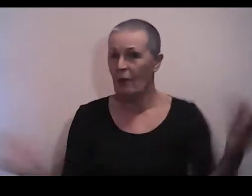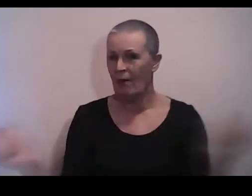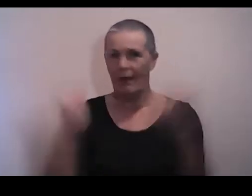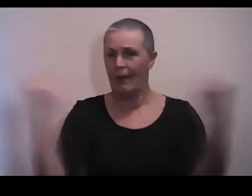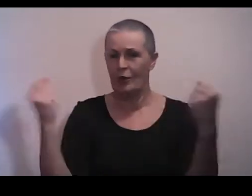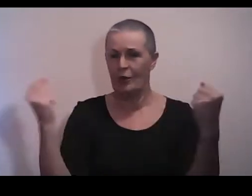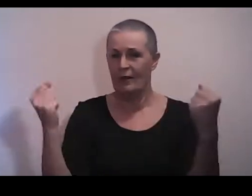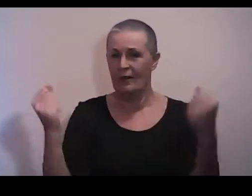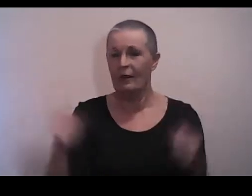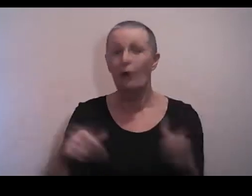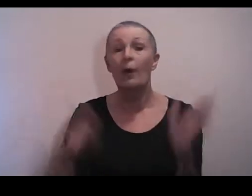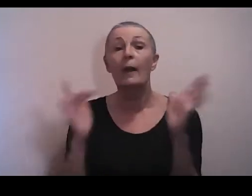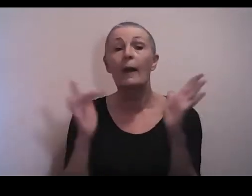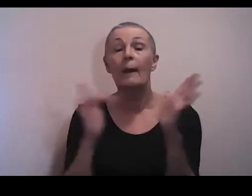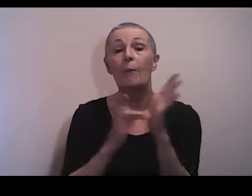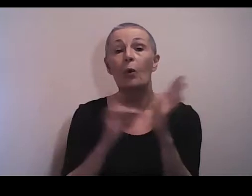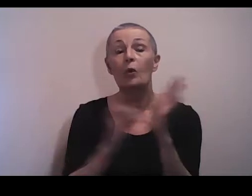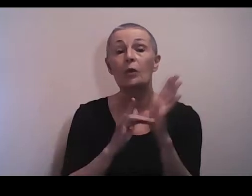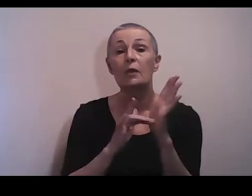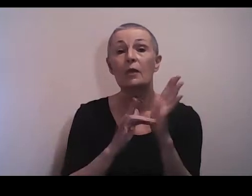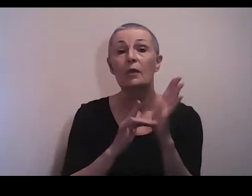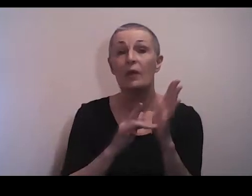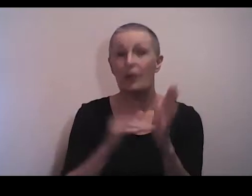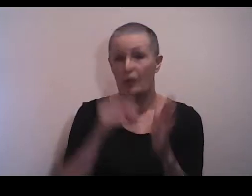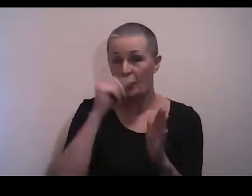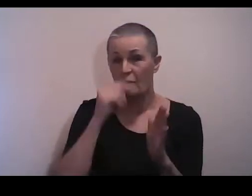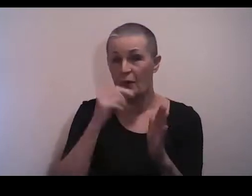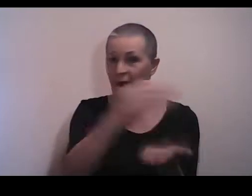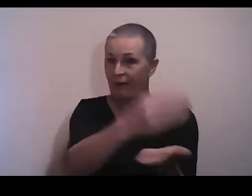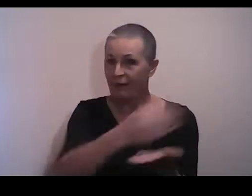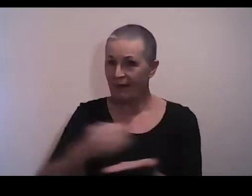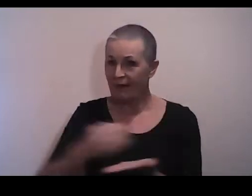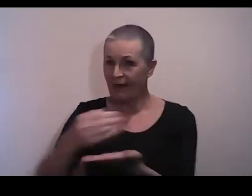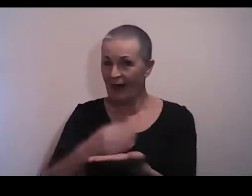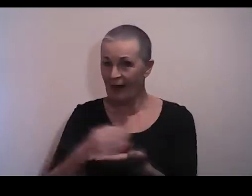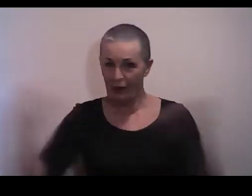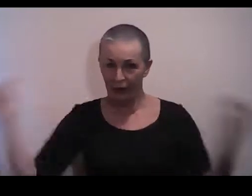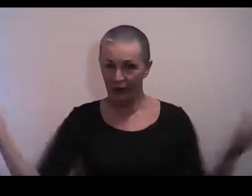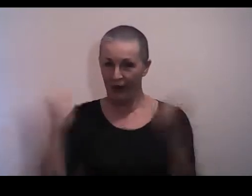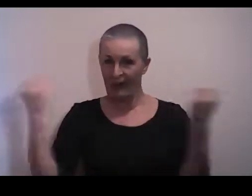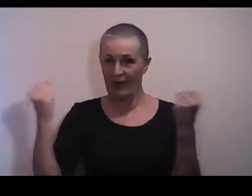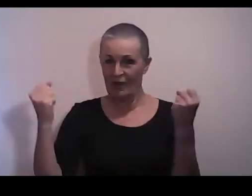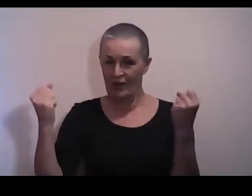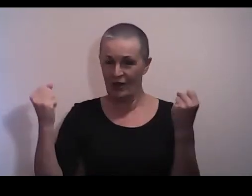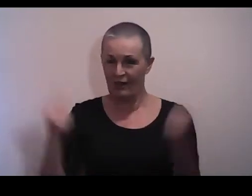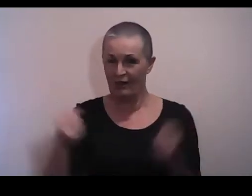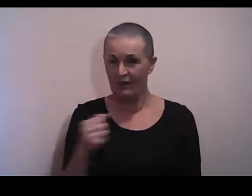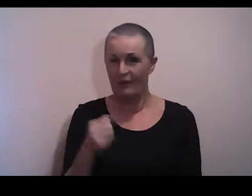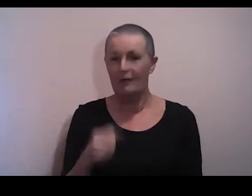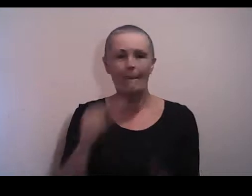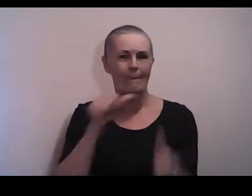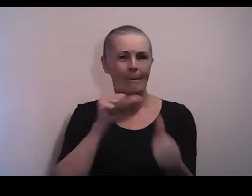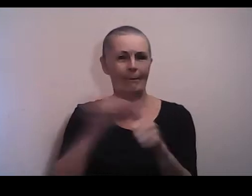So it's very important to replenish your energy system. And you do that best